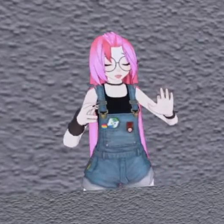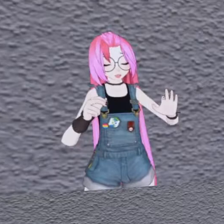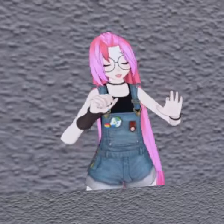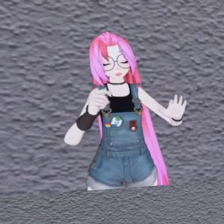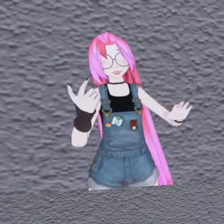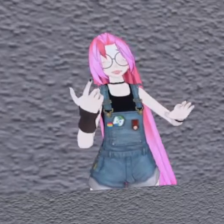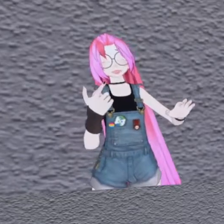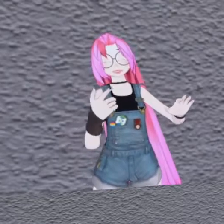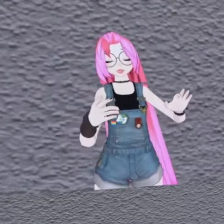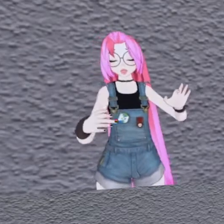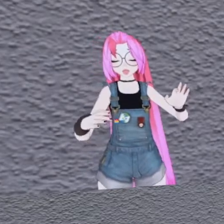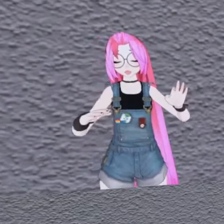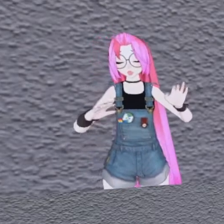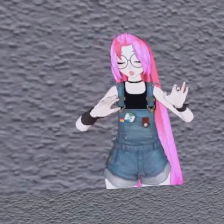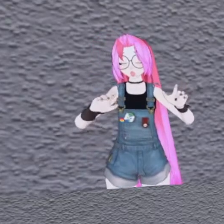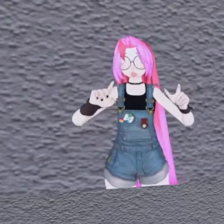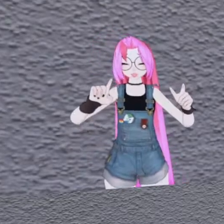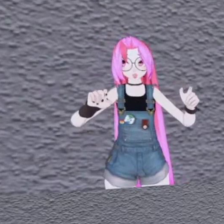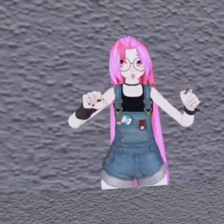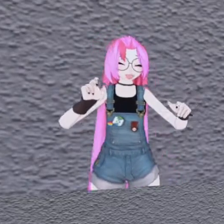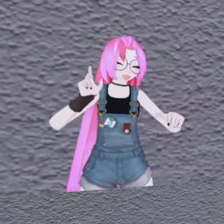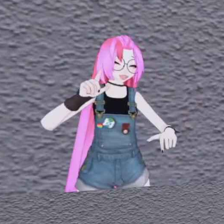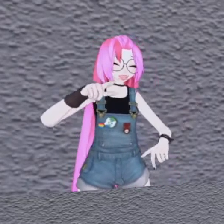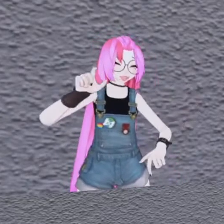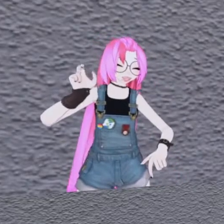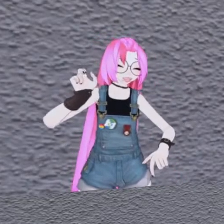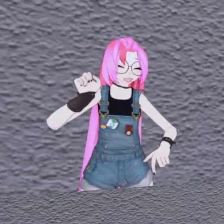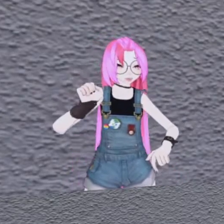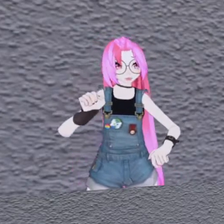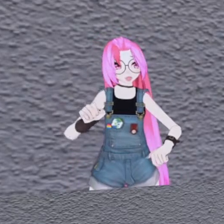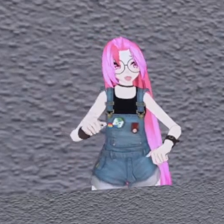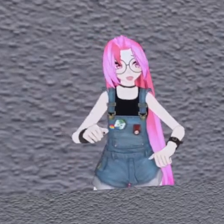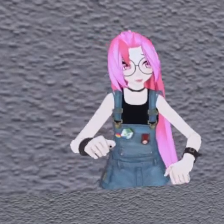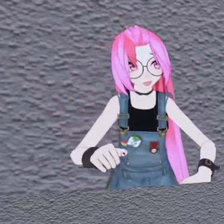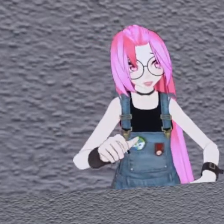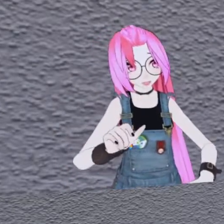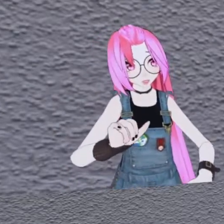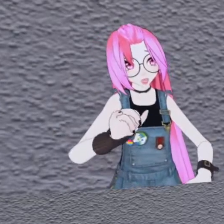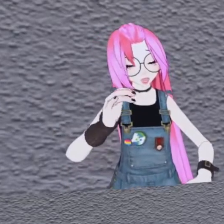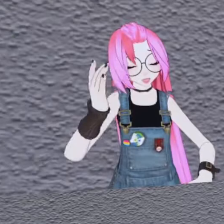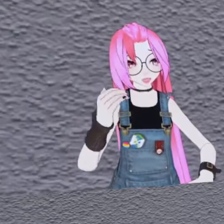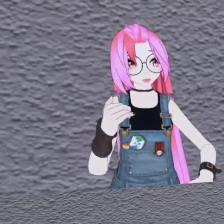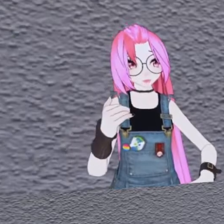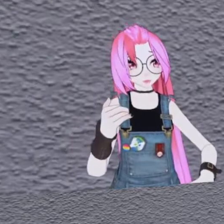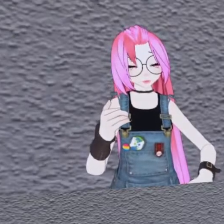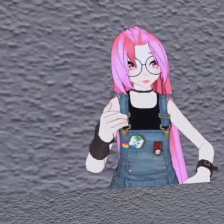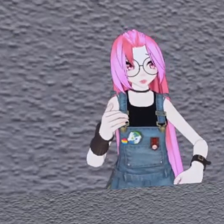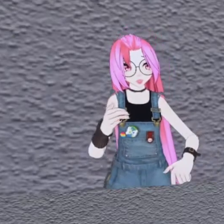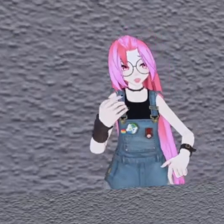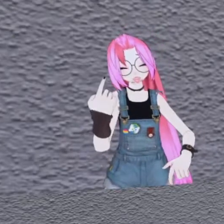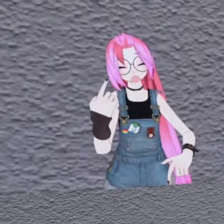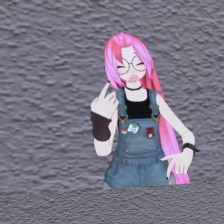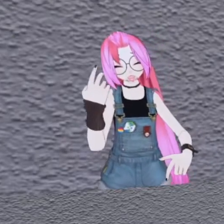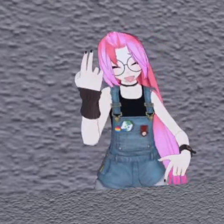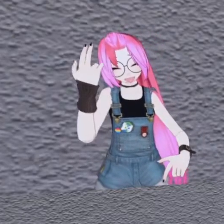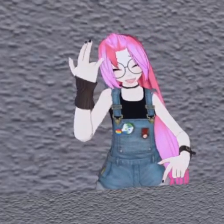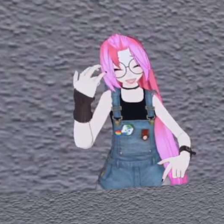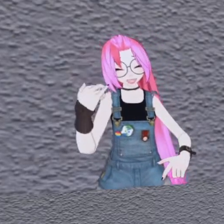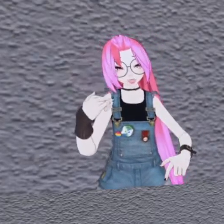ever. So if you ever hear the name Gallaudet, that's why, one of the reasons why it's just so,